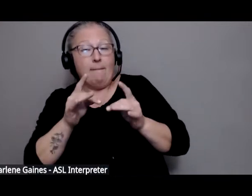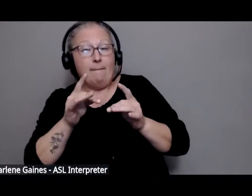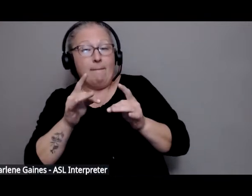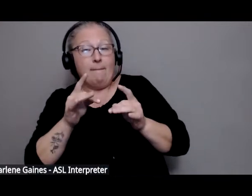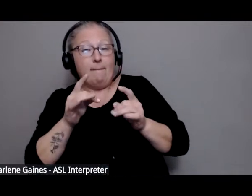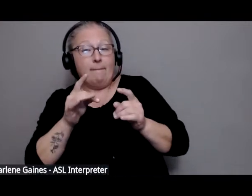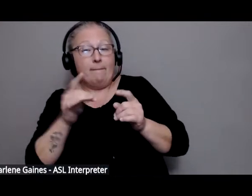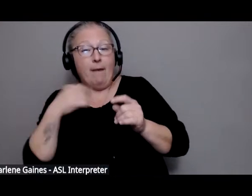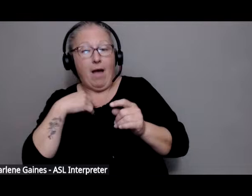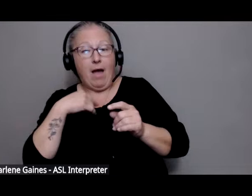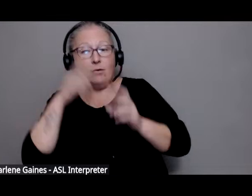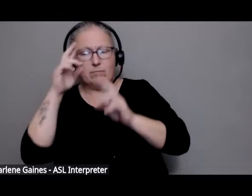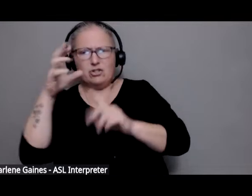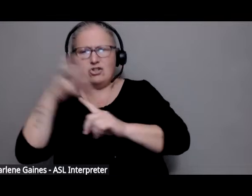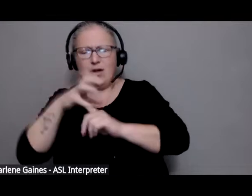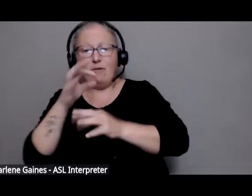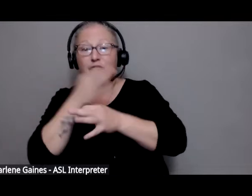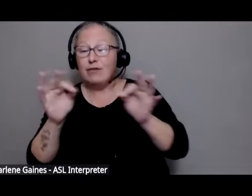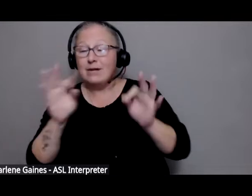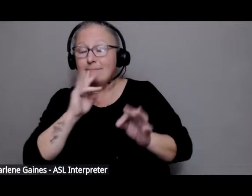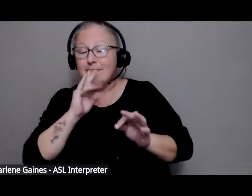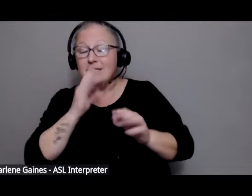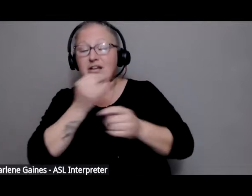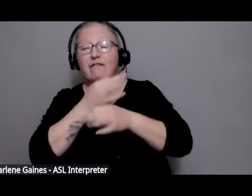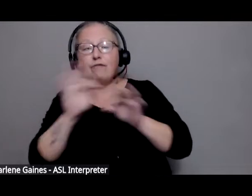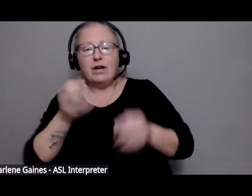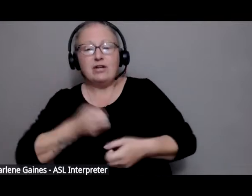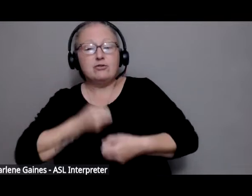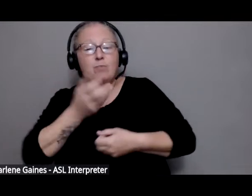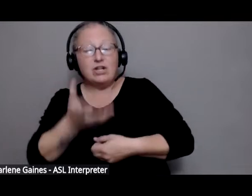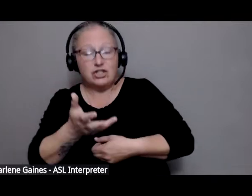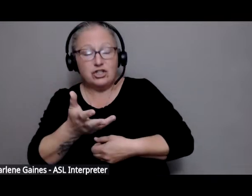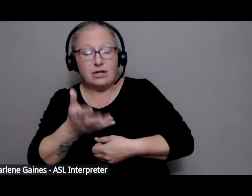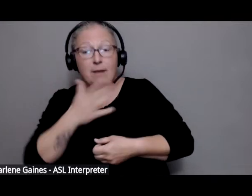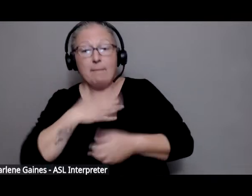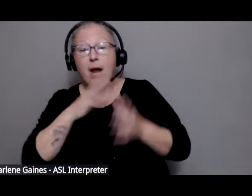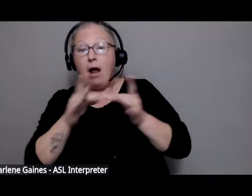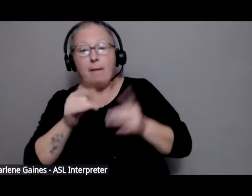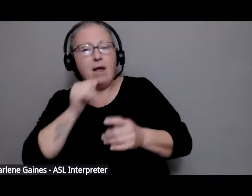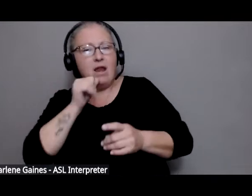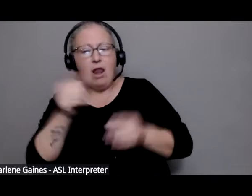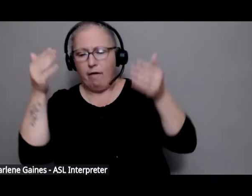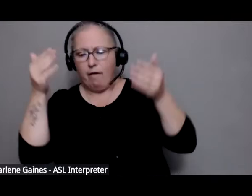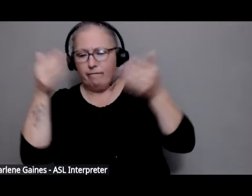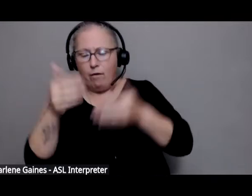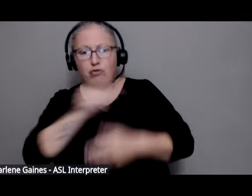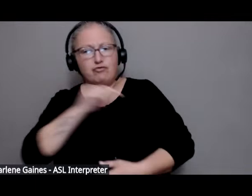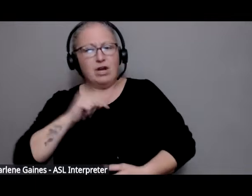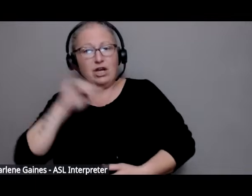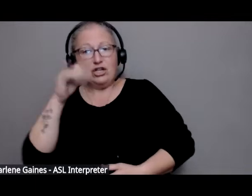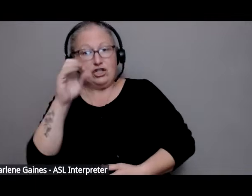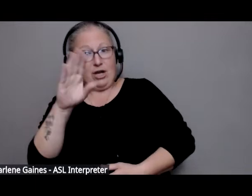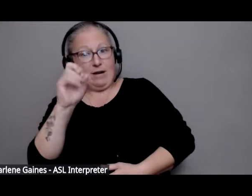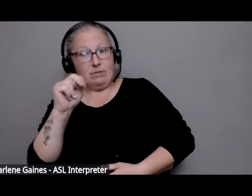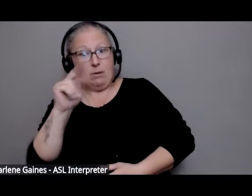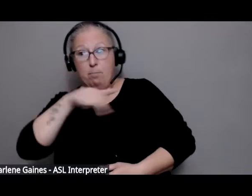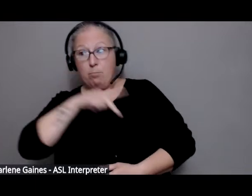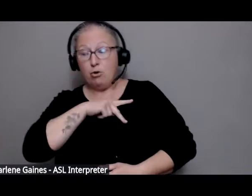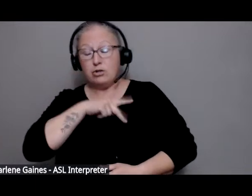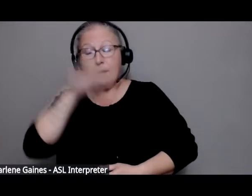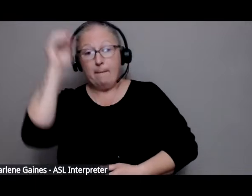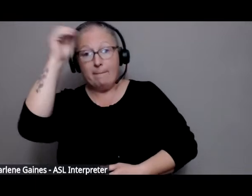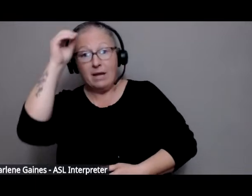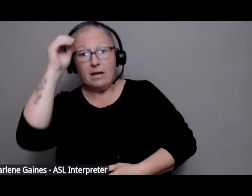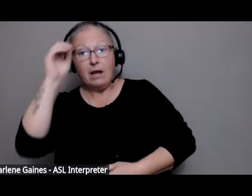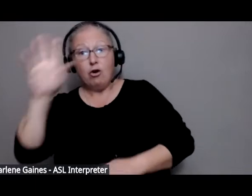champion the right to free speech and freedom of expression. My comments were not focused on Trustee Jacobson's personal opinions or perspectives on